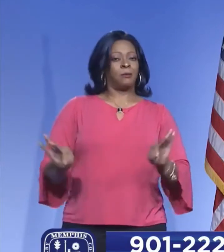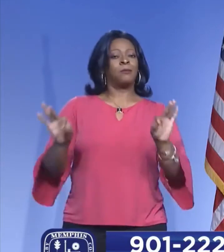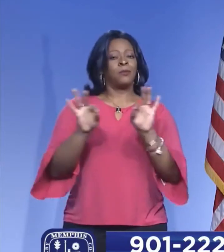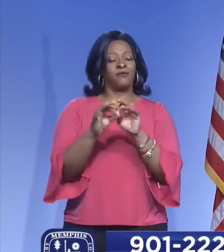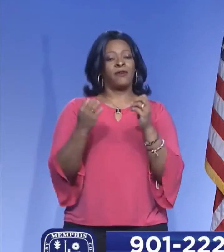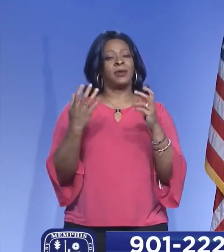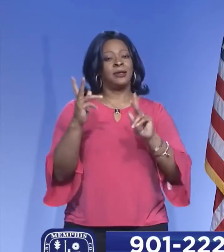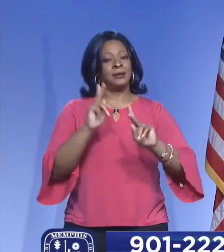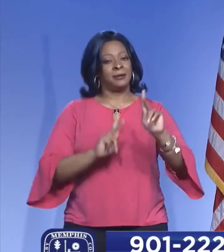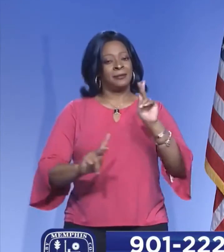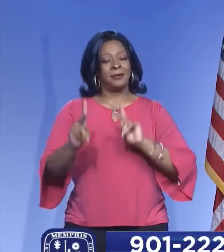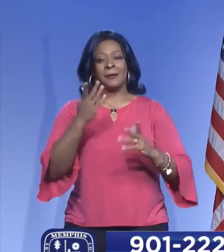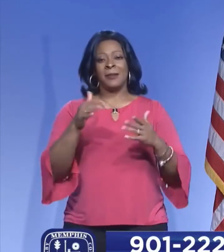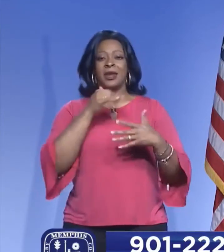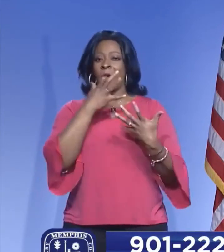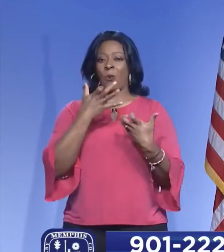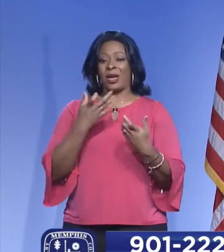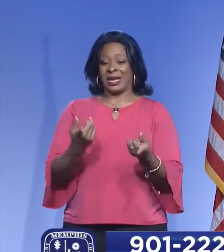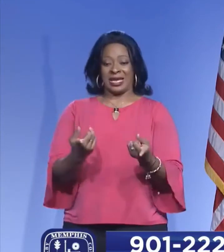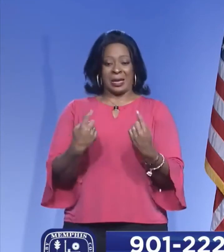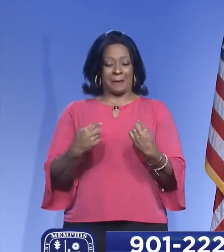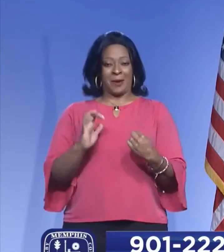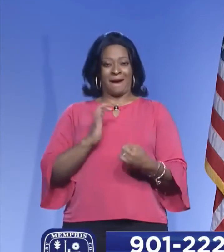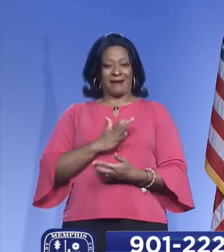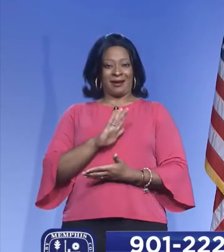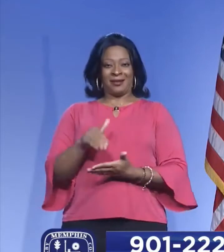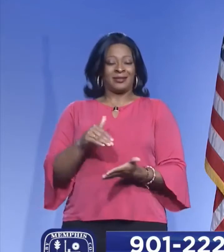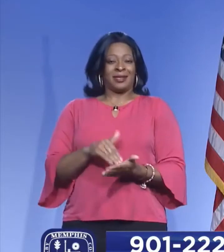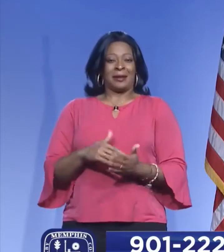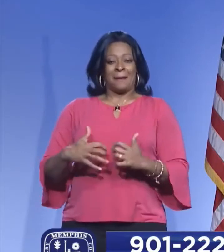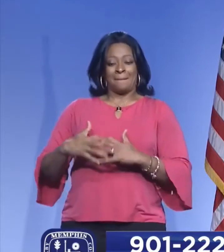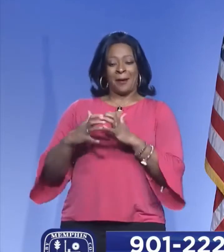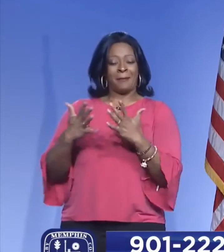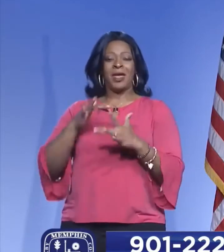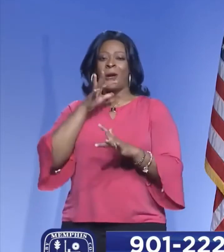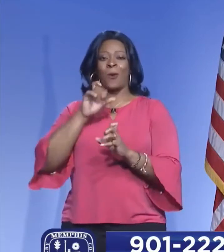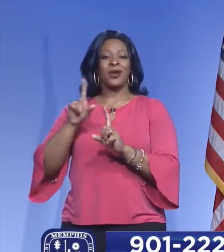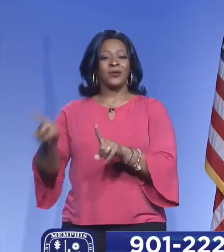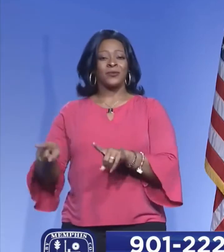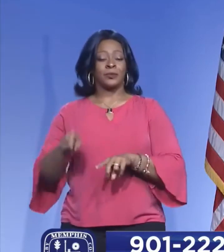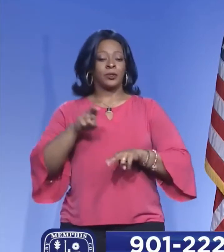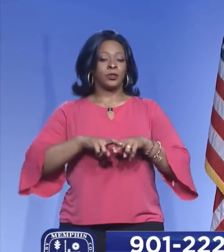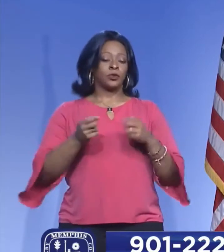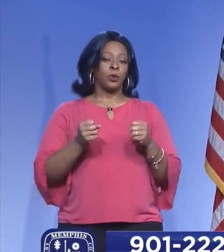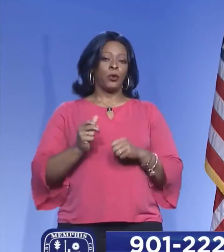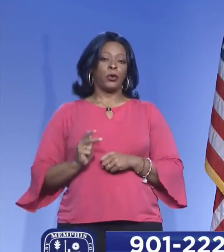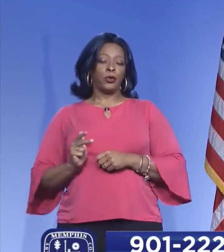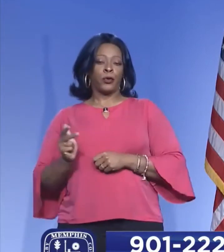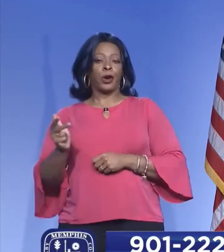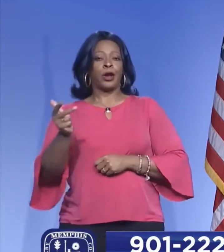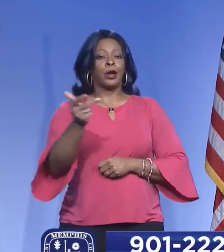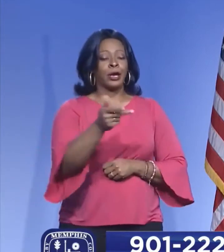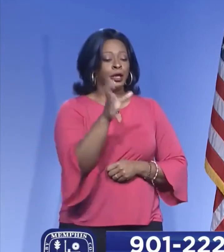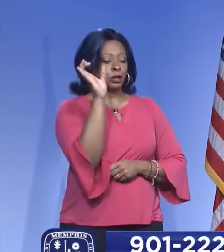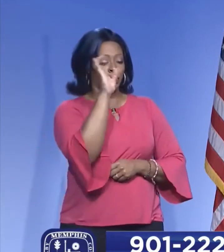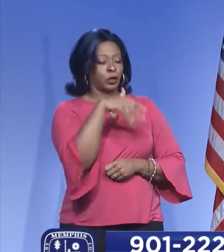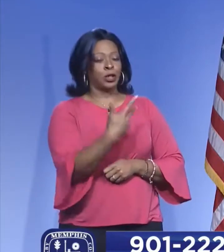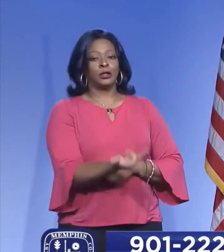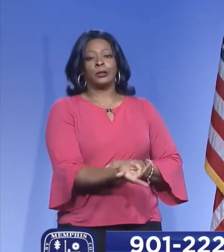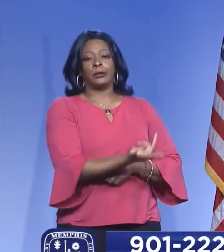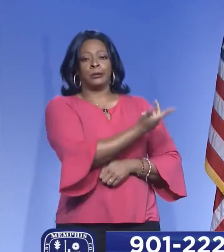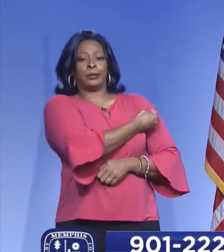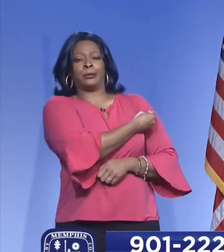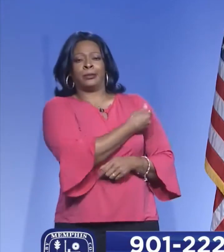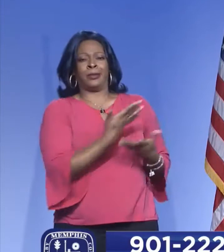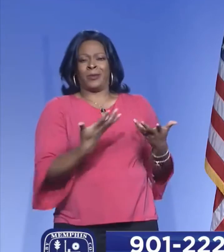of people. They may not want to come to a pod site or sit in their car and drive up and have a stranger put a needle in